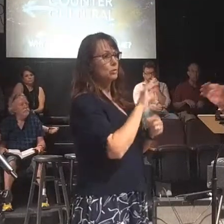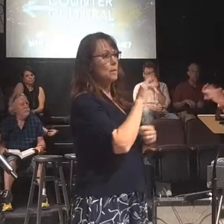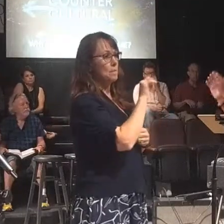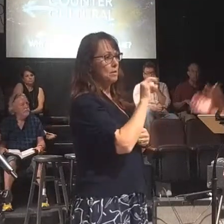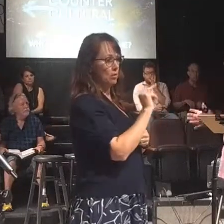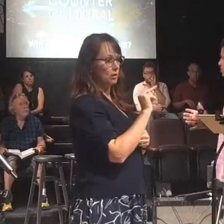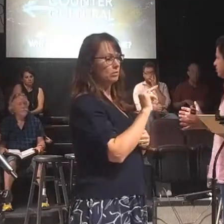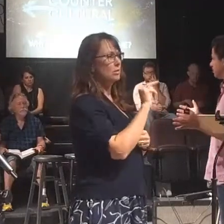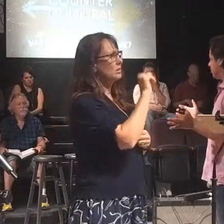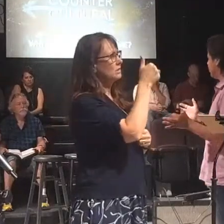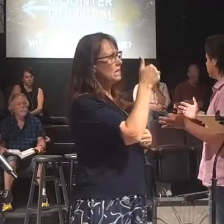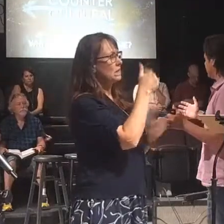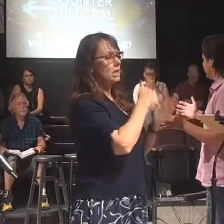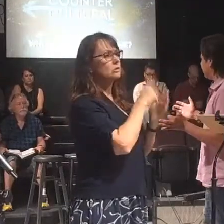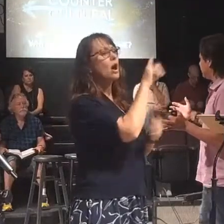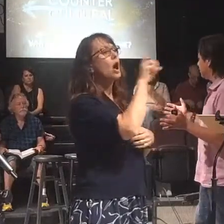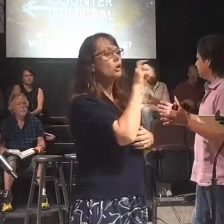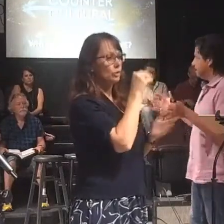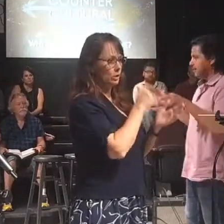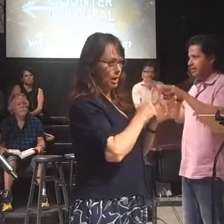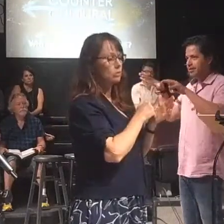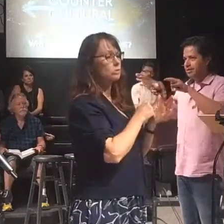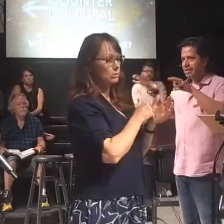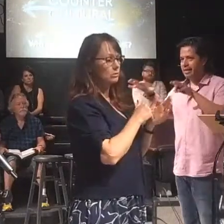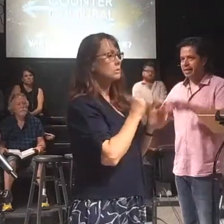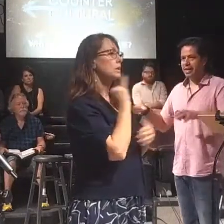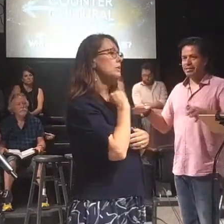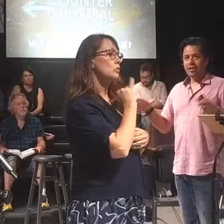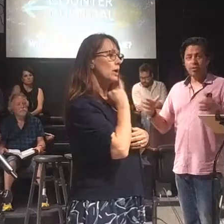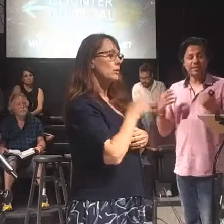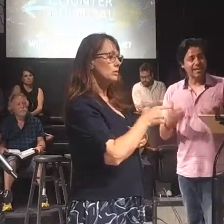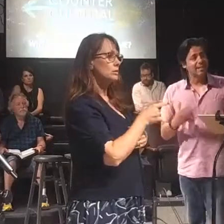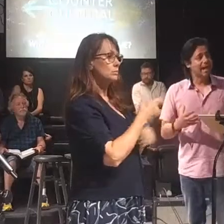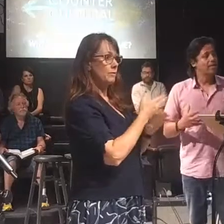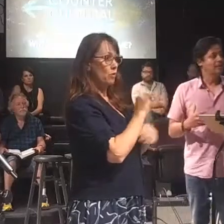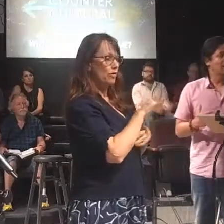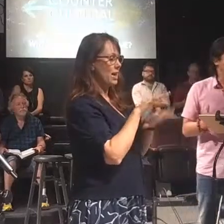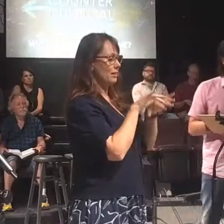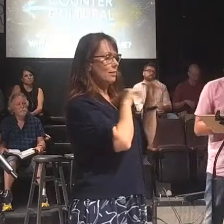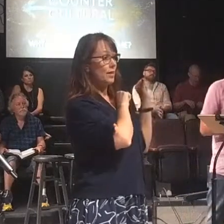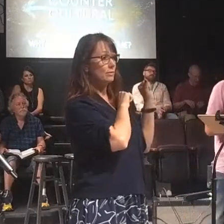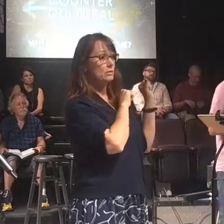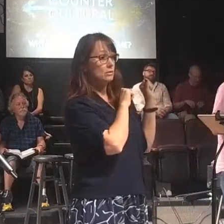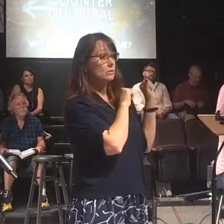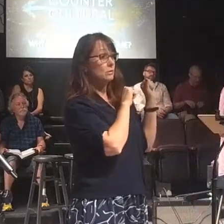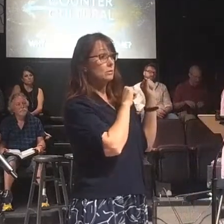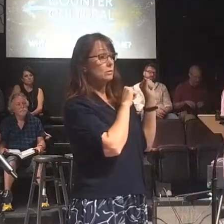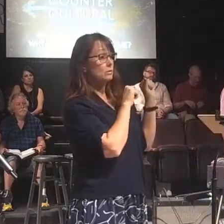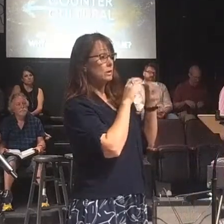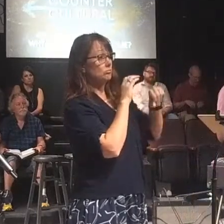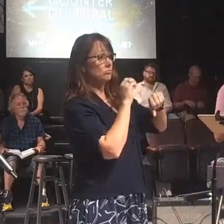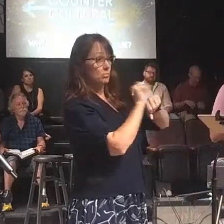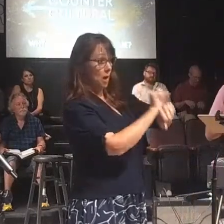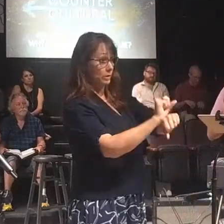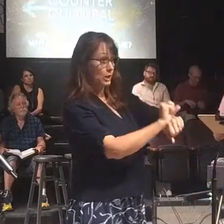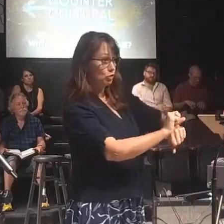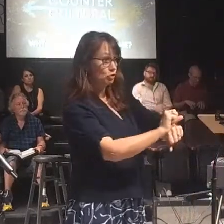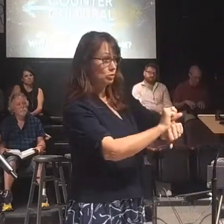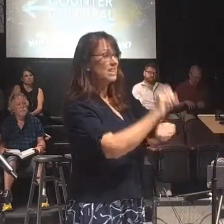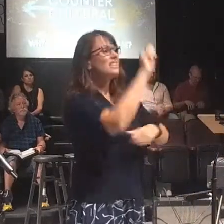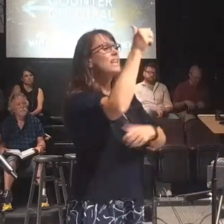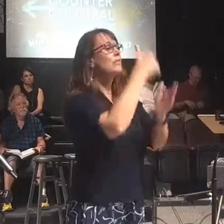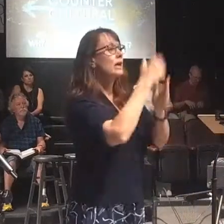people of hundreds of thousands of Israelis that left that land, only 10,000 come back. And they come back to